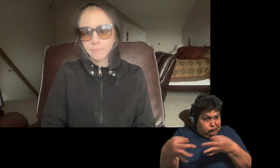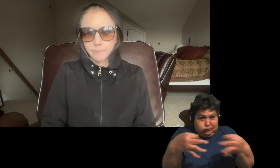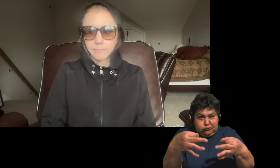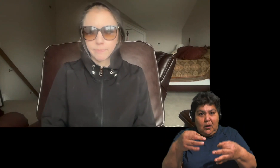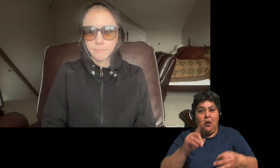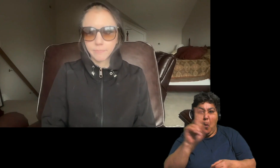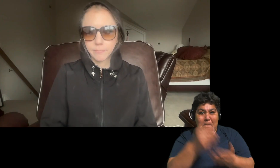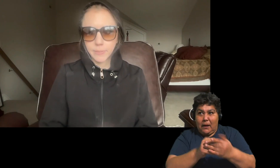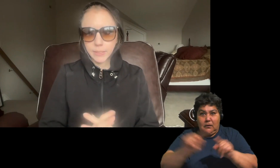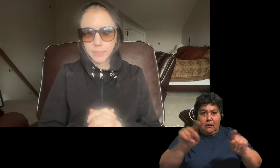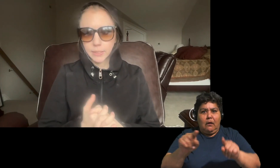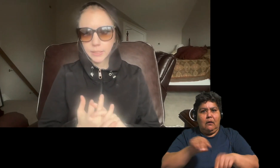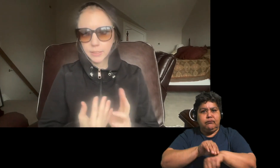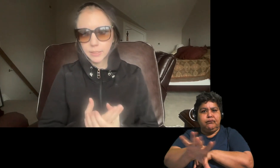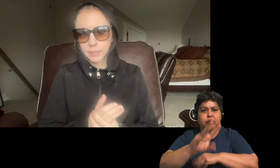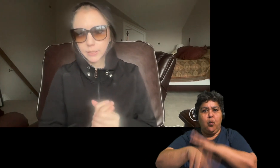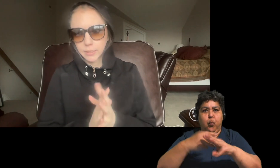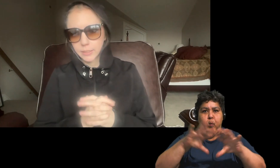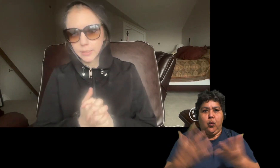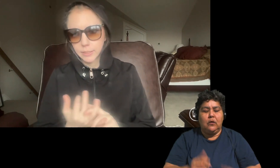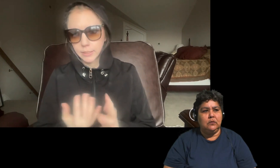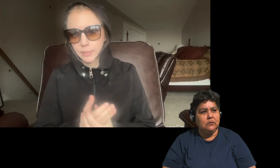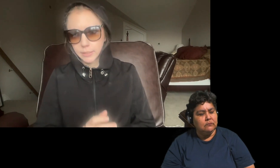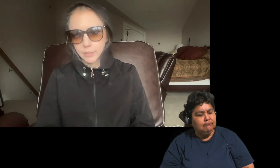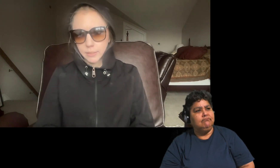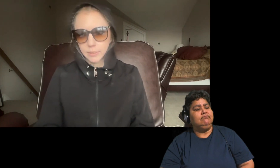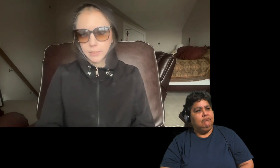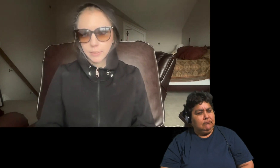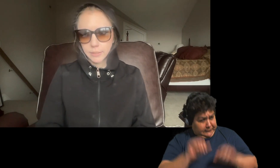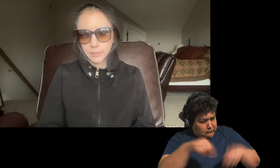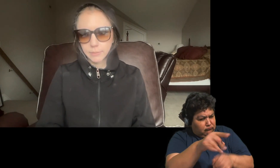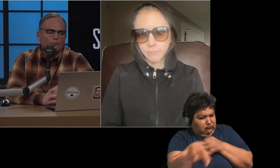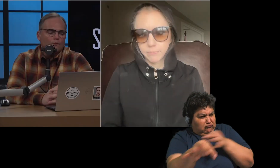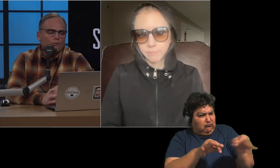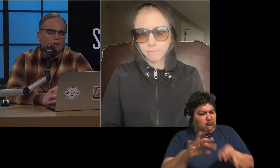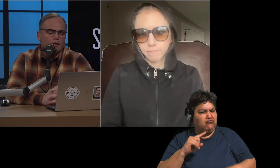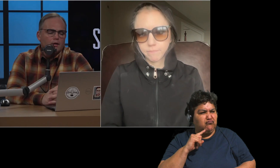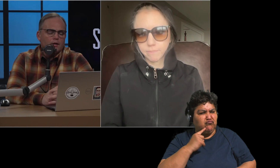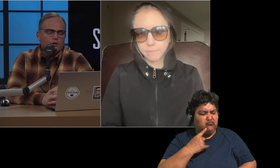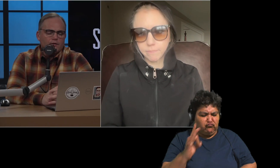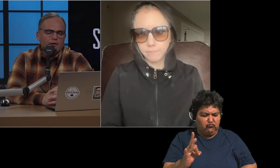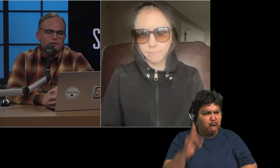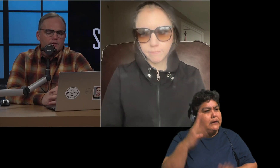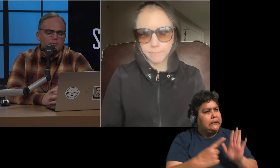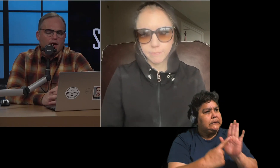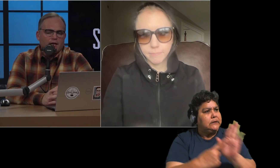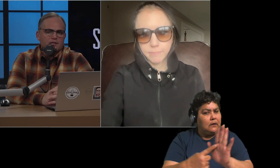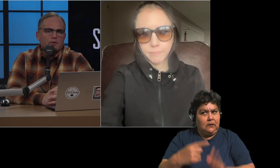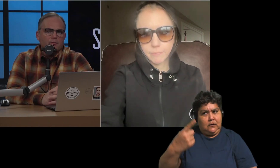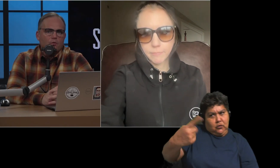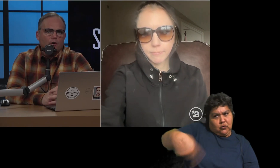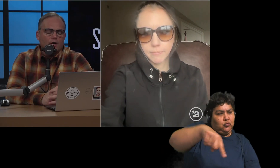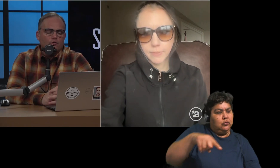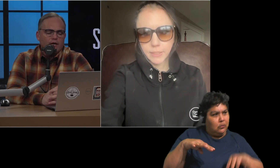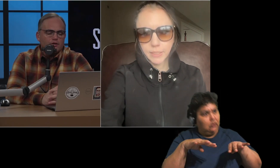they also direct that money. These same political insiders dictate how that money shapes the world. Can you provide us